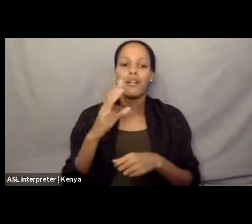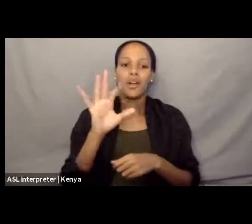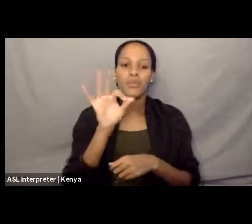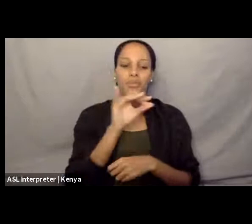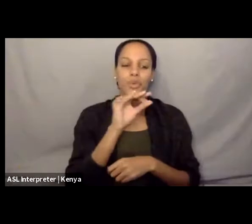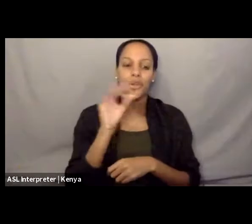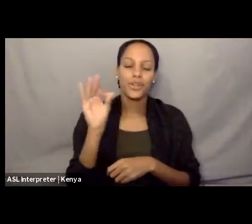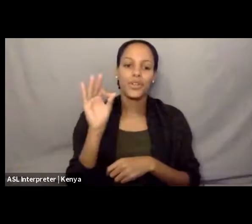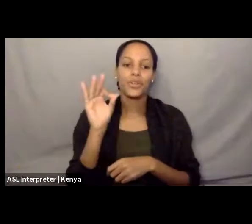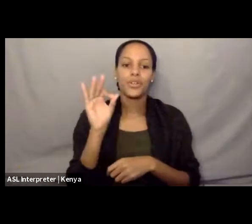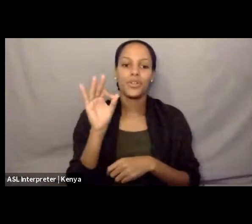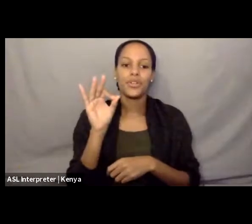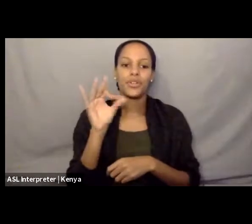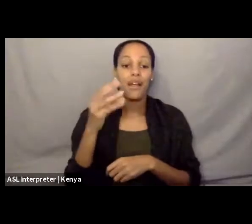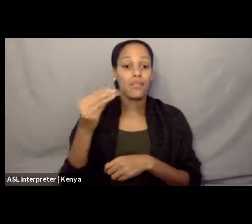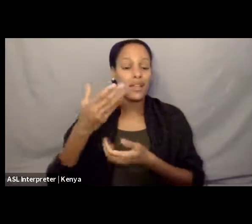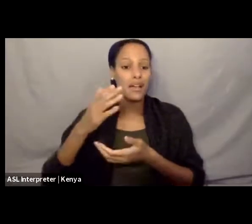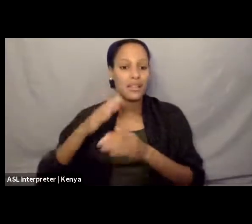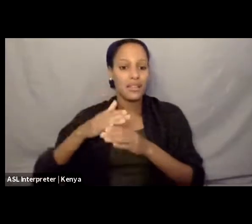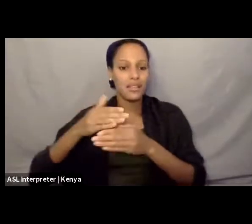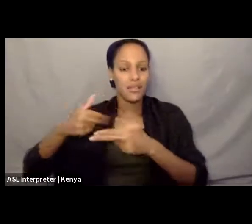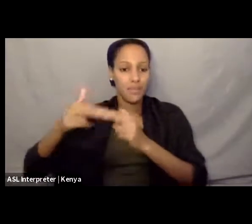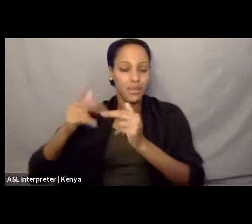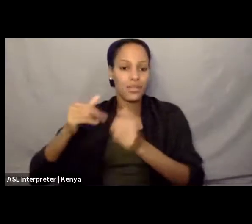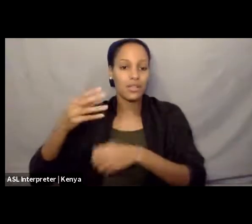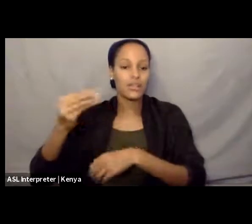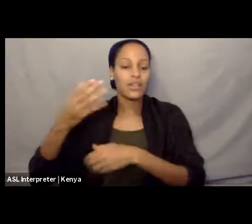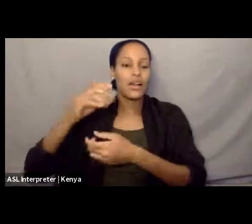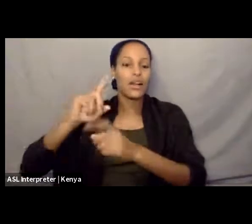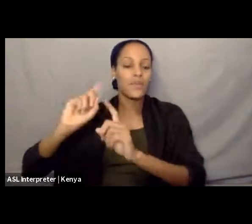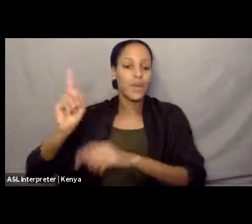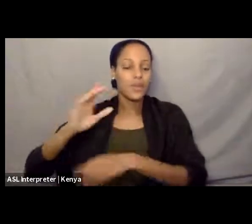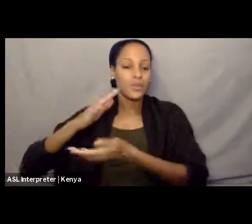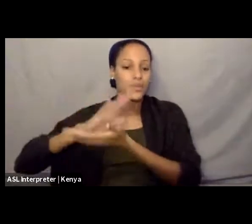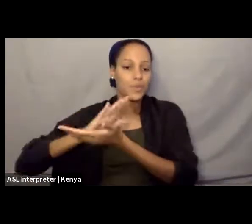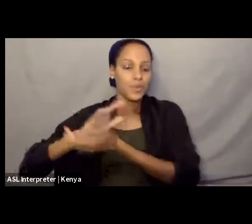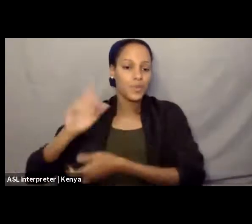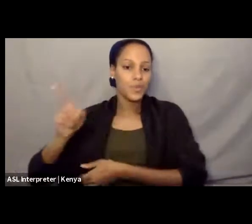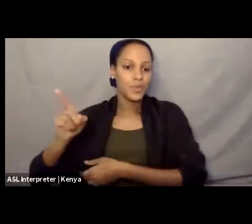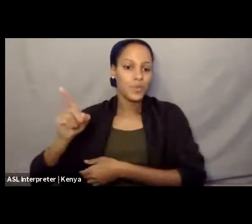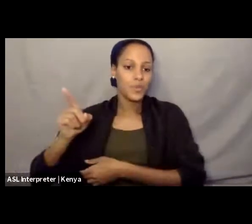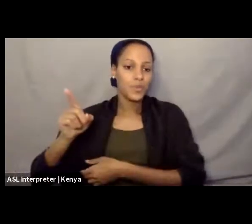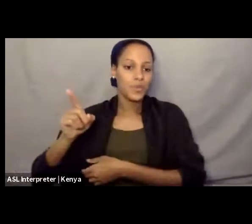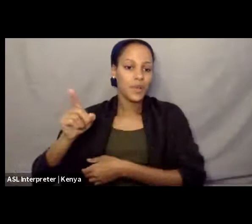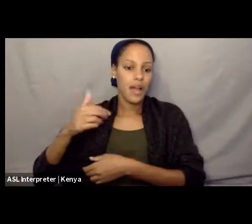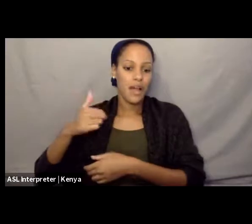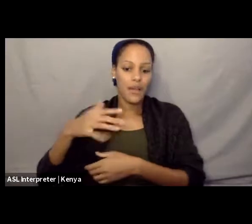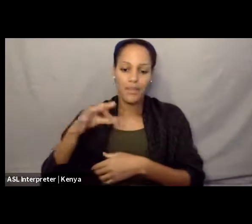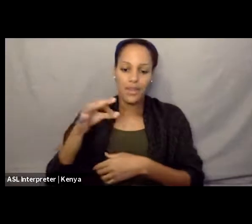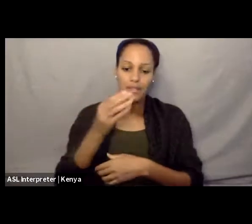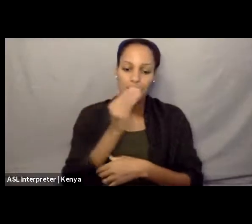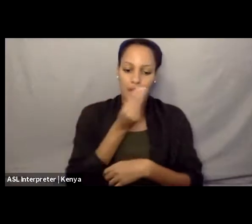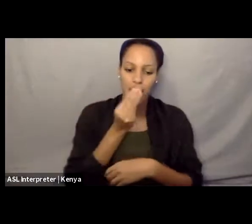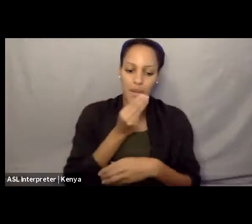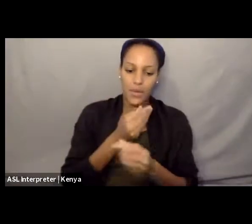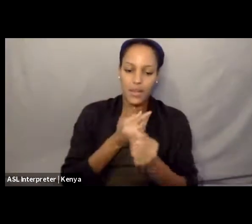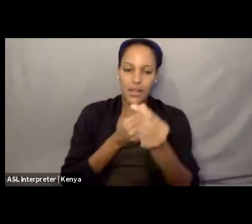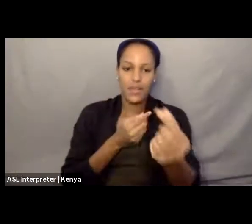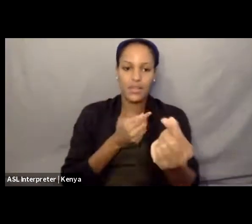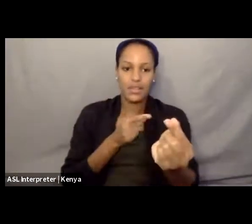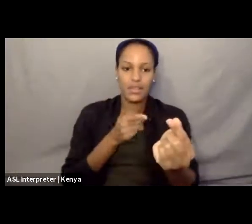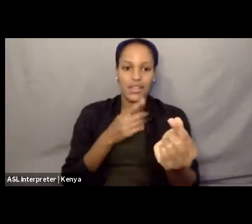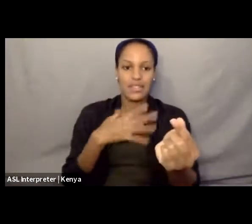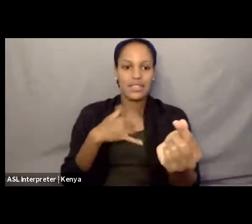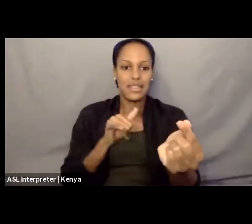building at school, and I walked slowly over to the planting, plucked one, and held it in my outstretched hand, perfectly